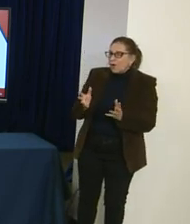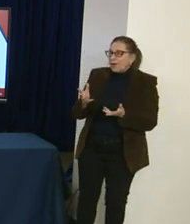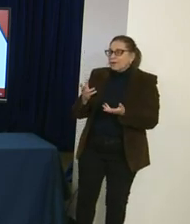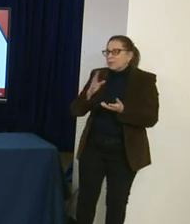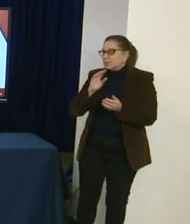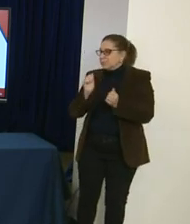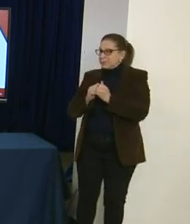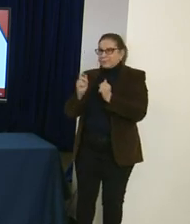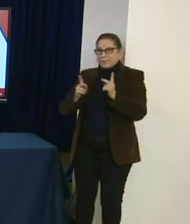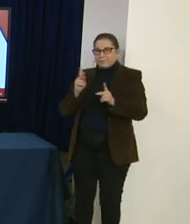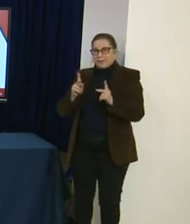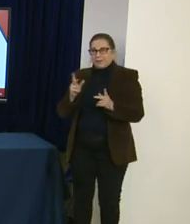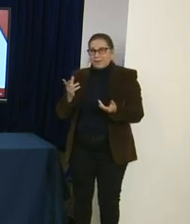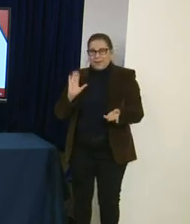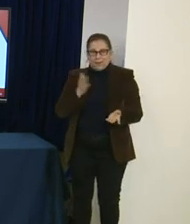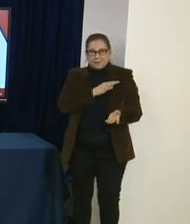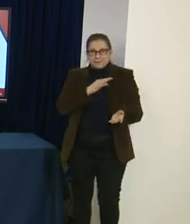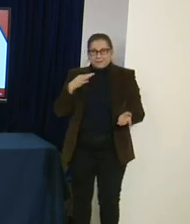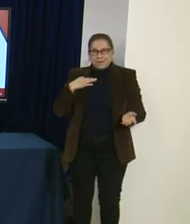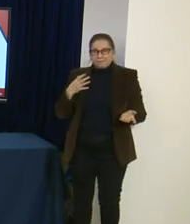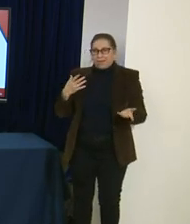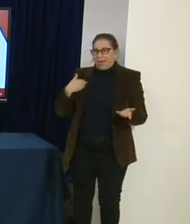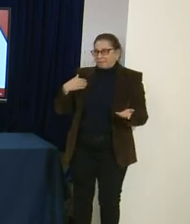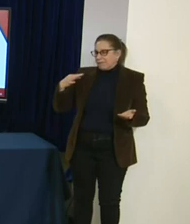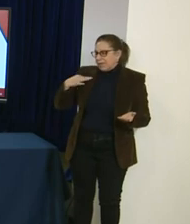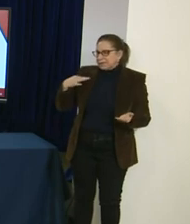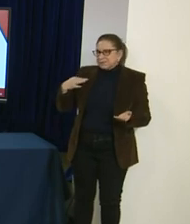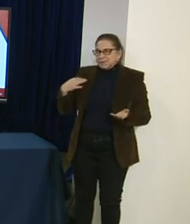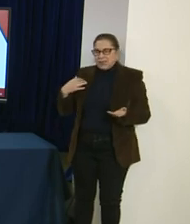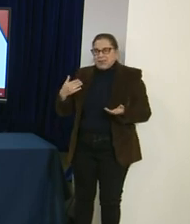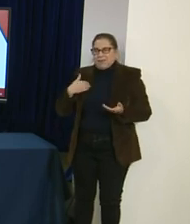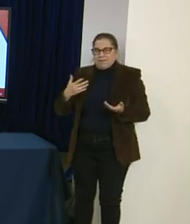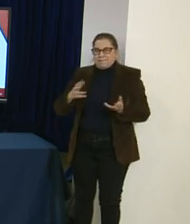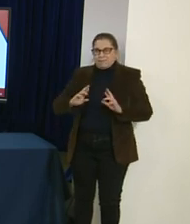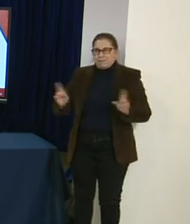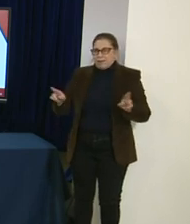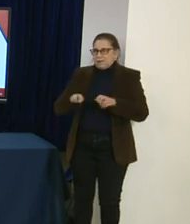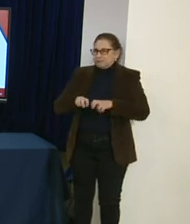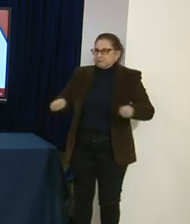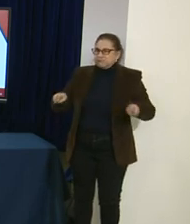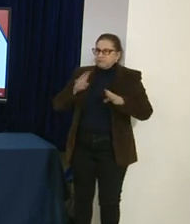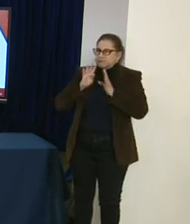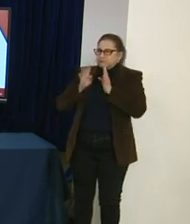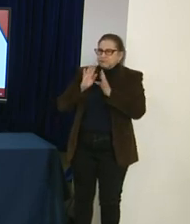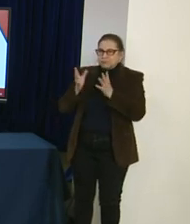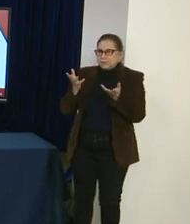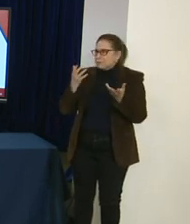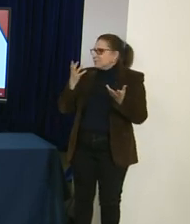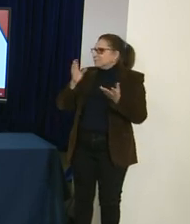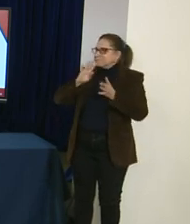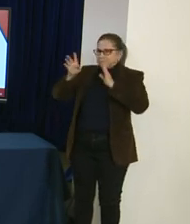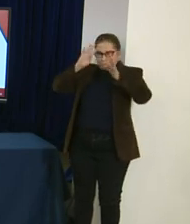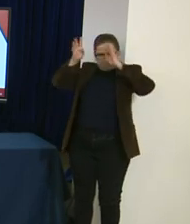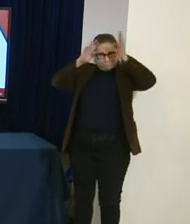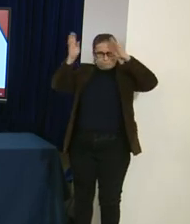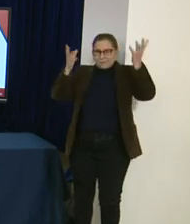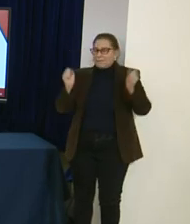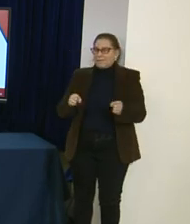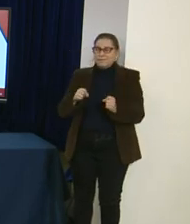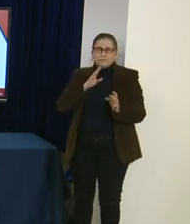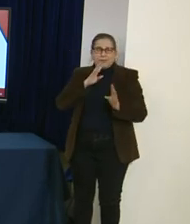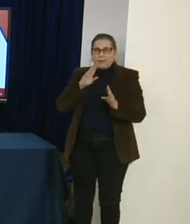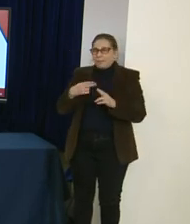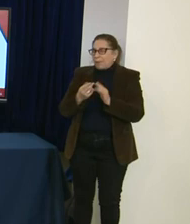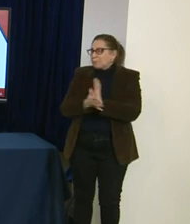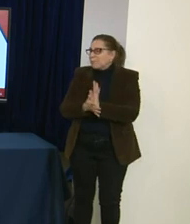staff members or one of our volunteers. And you can talk about anything, from sports to movies, from DC neighborhoods to music,